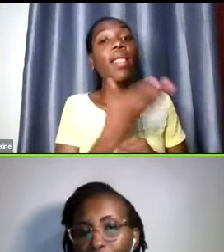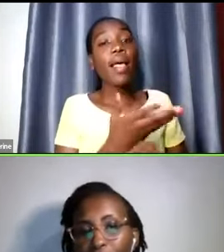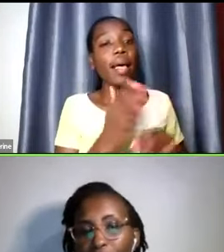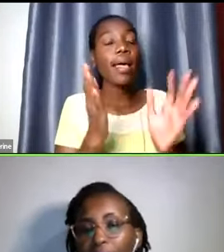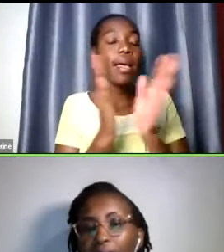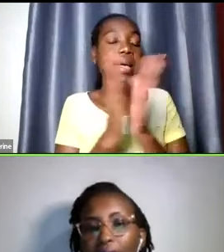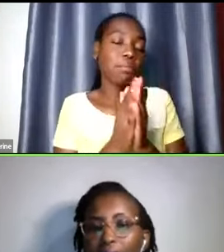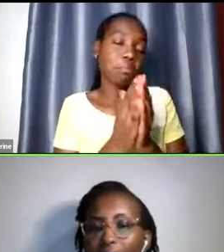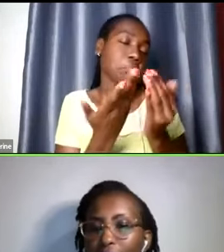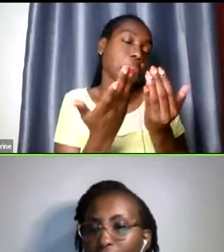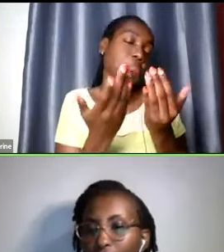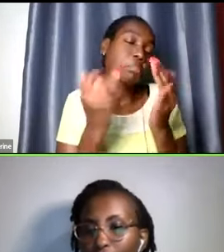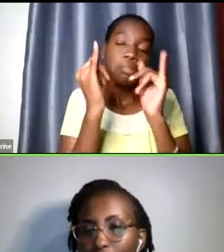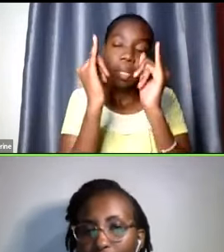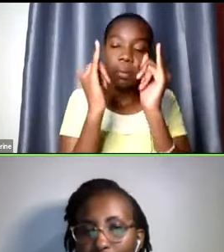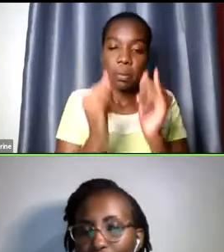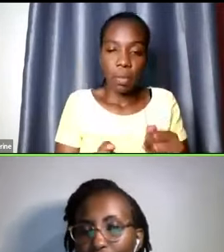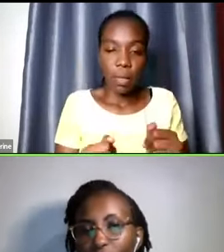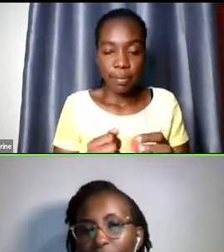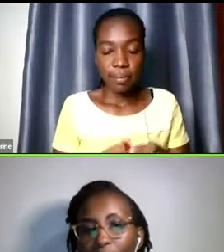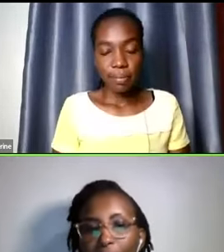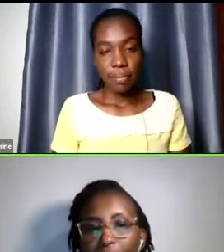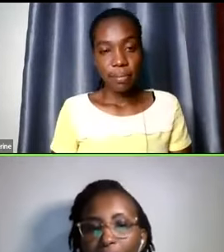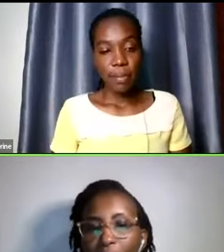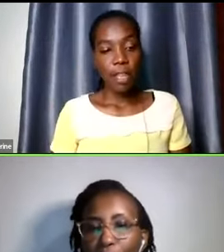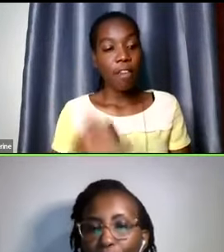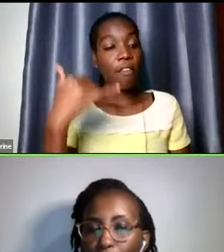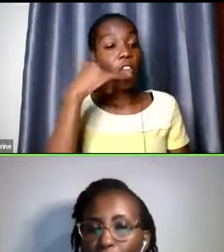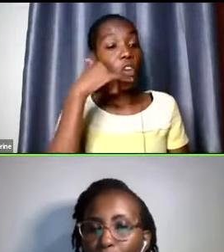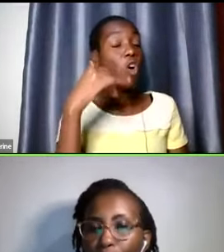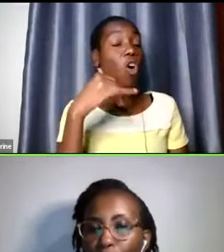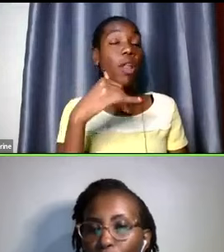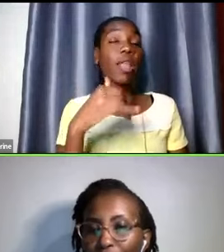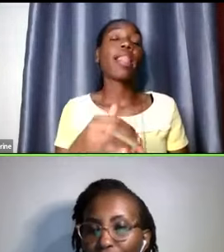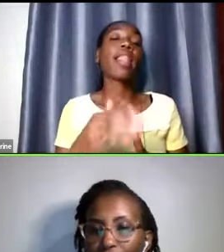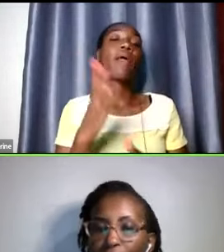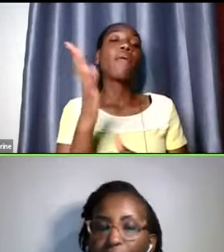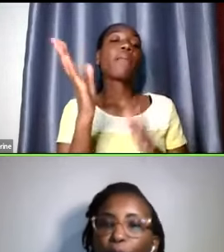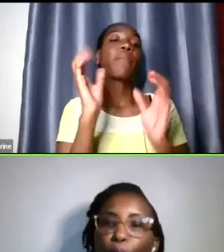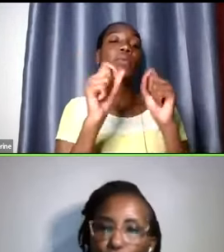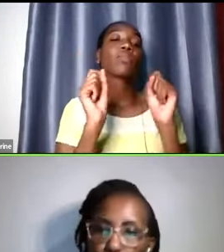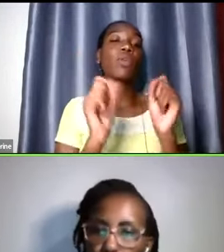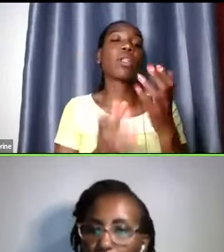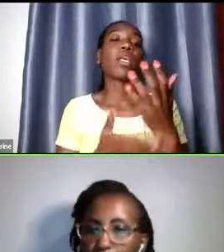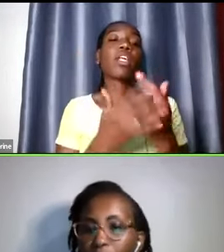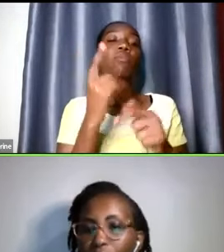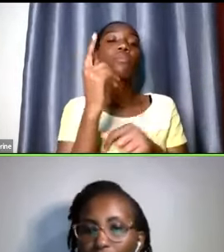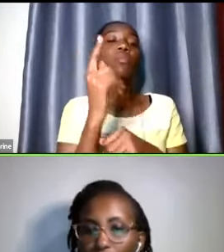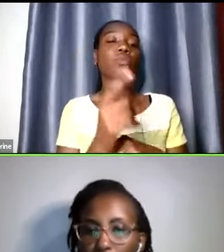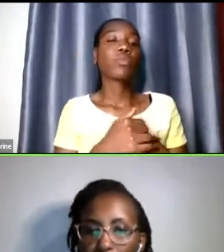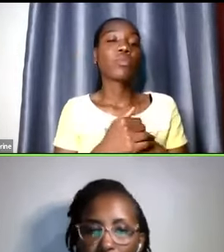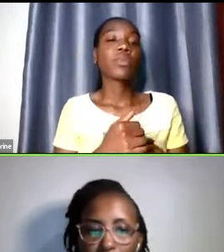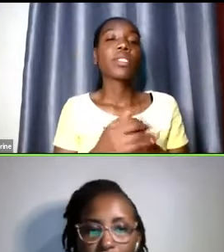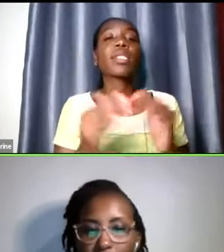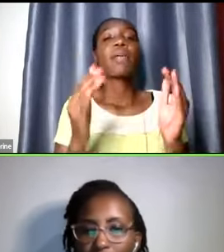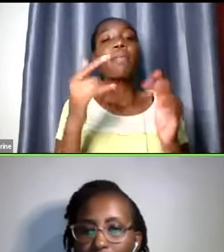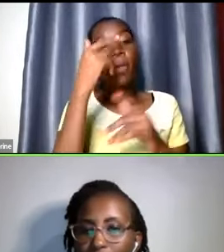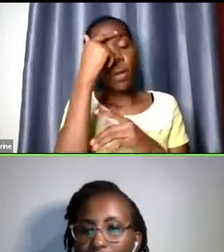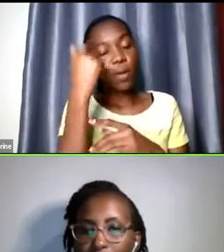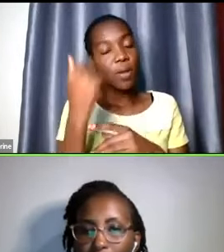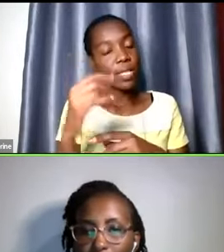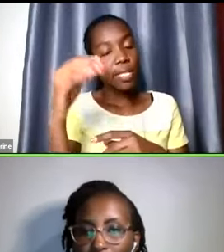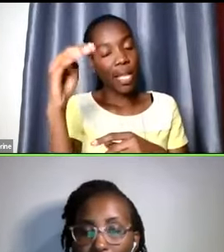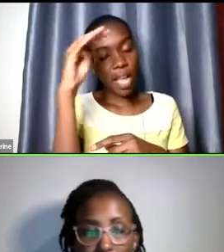you personally, just he's a phone call away and he should be able to walk the journey with you, because alcoholism